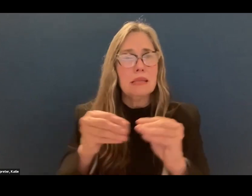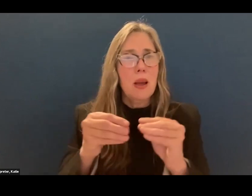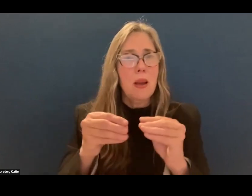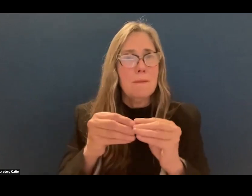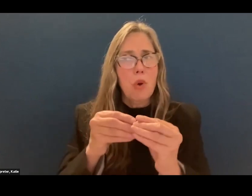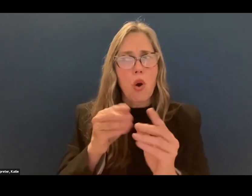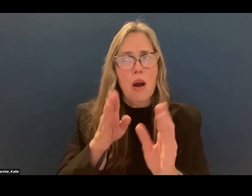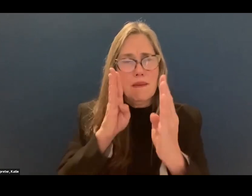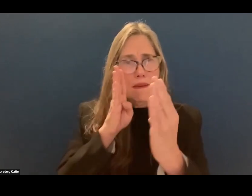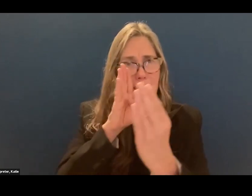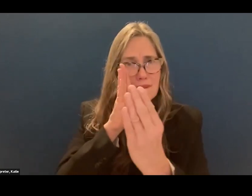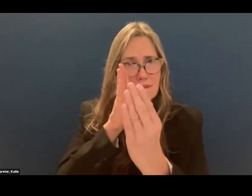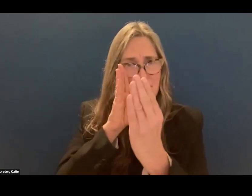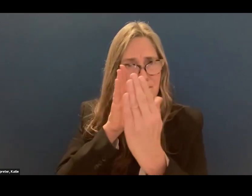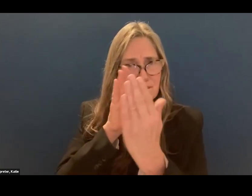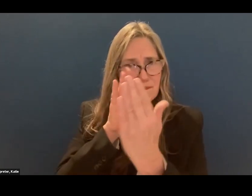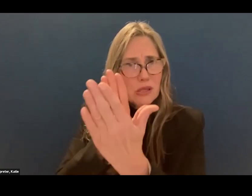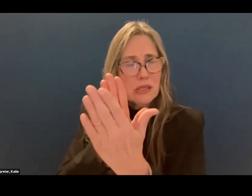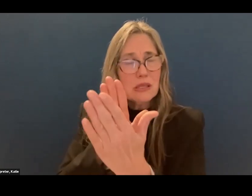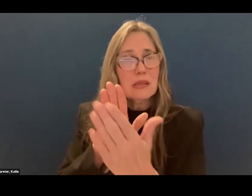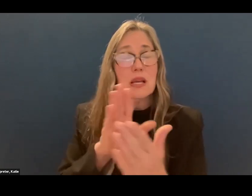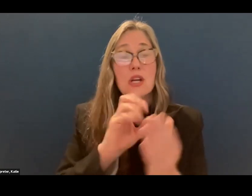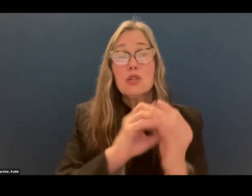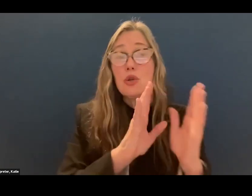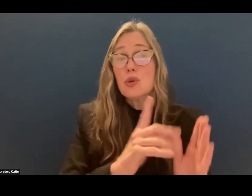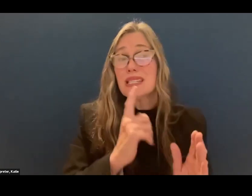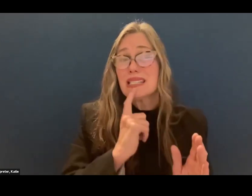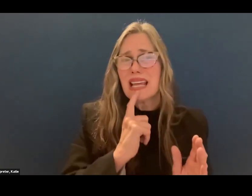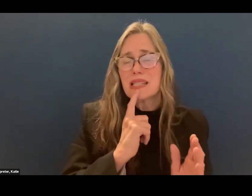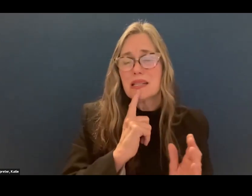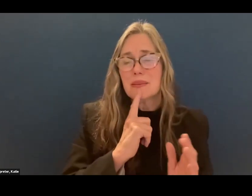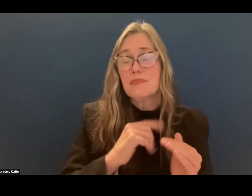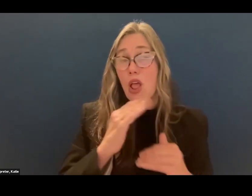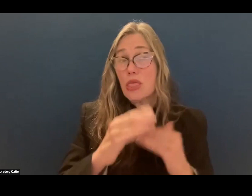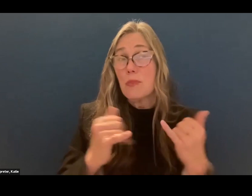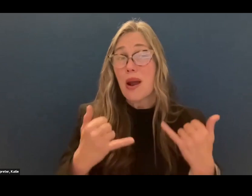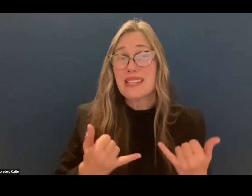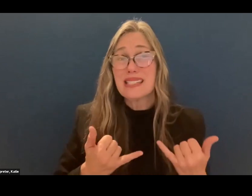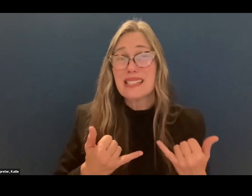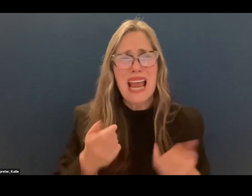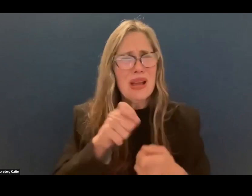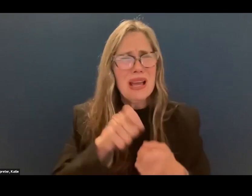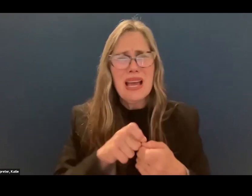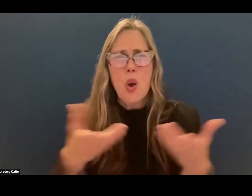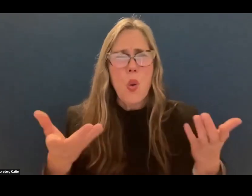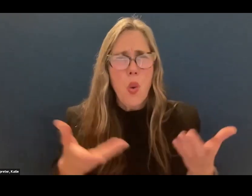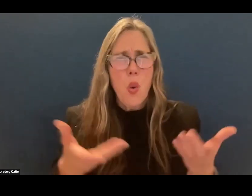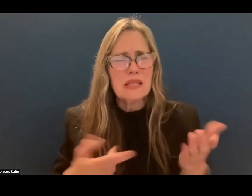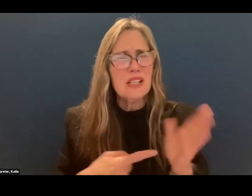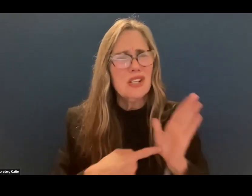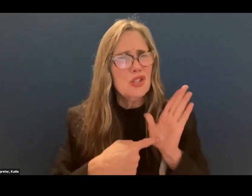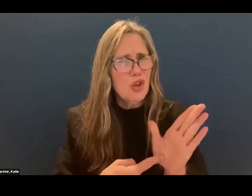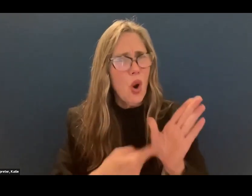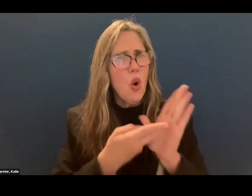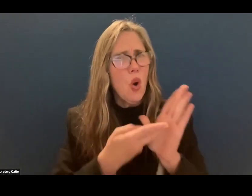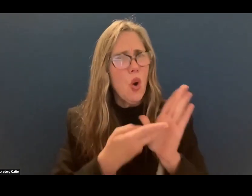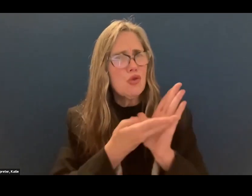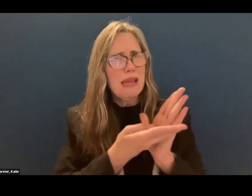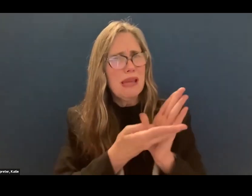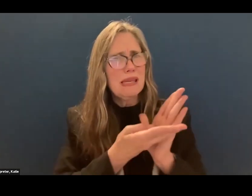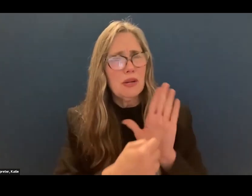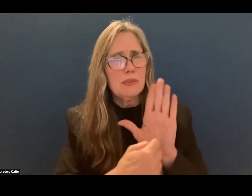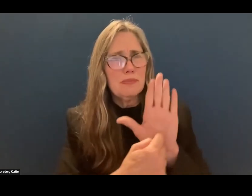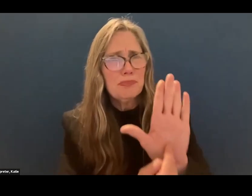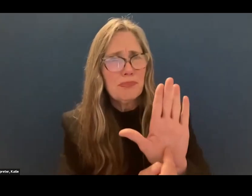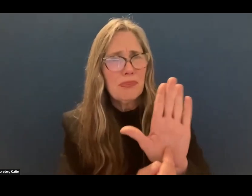pretty reasonable. Is just that transparency of what is our current process, what are our current practices, or even where are we trying to